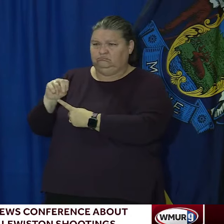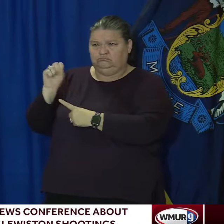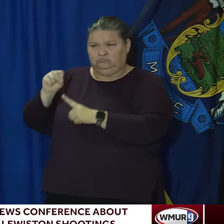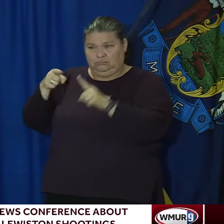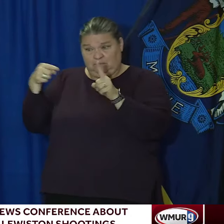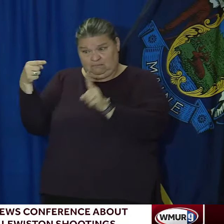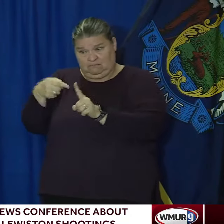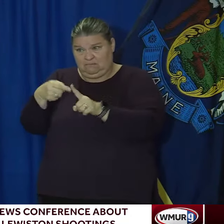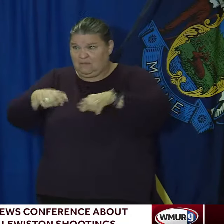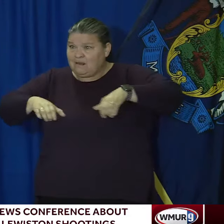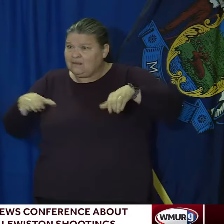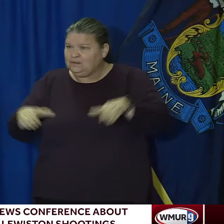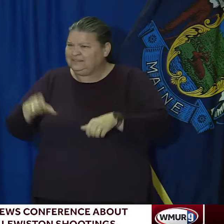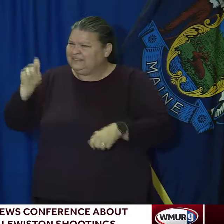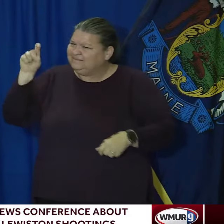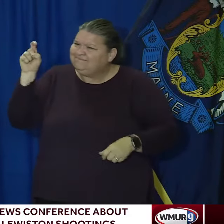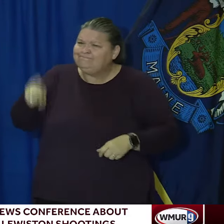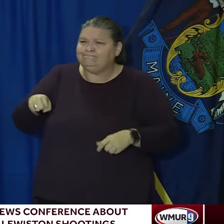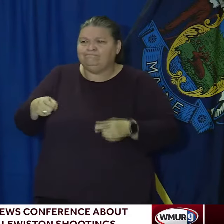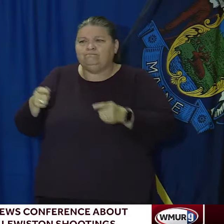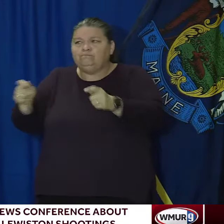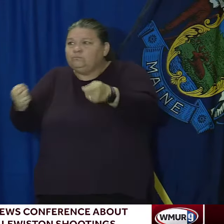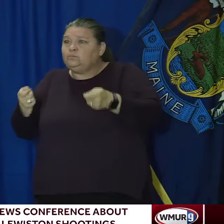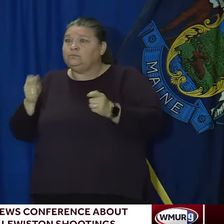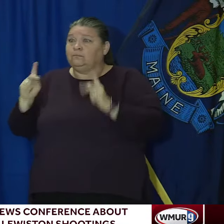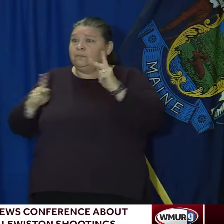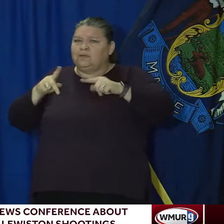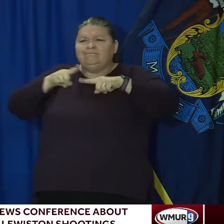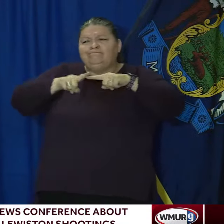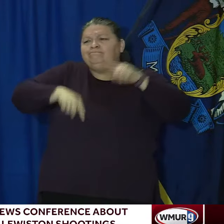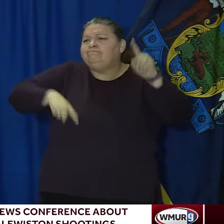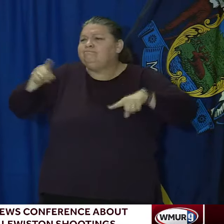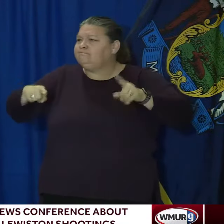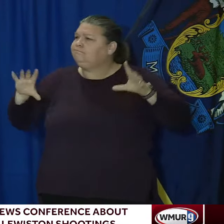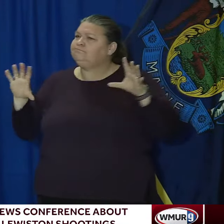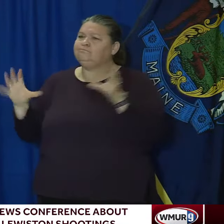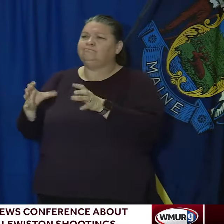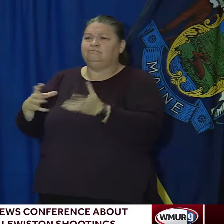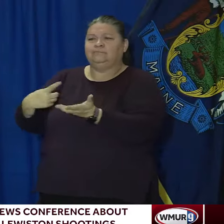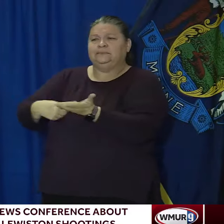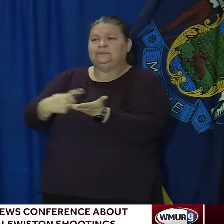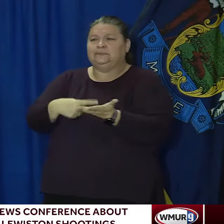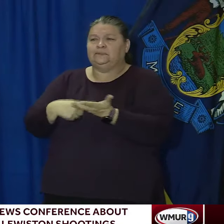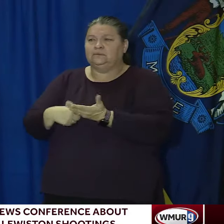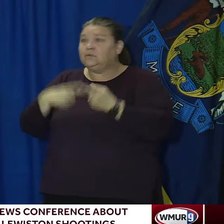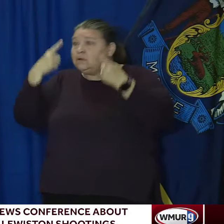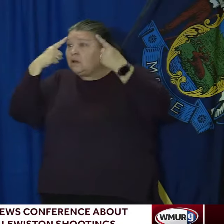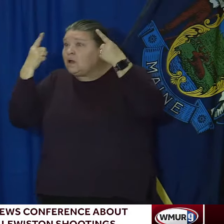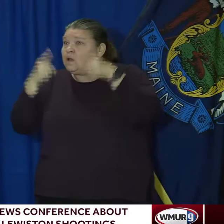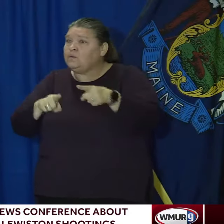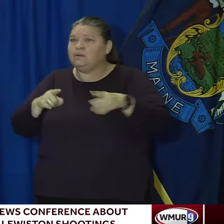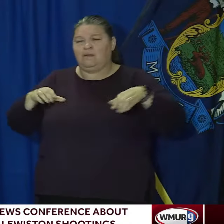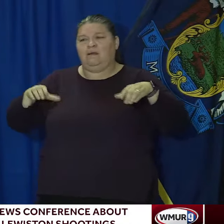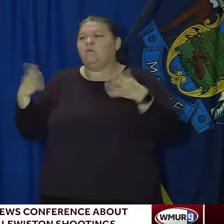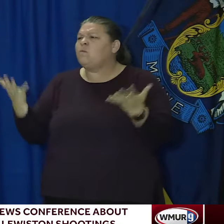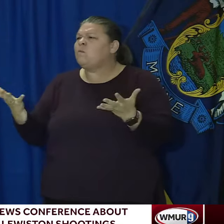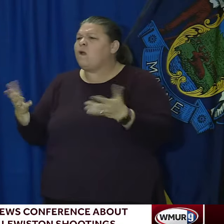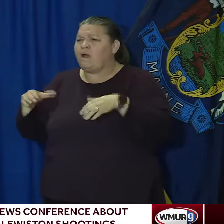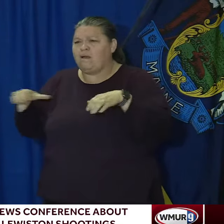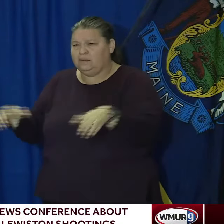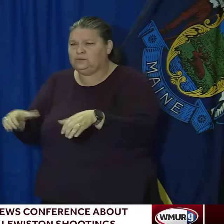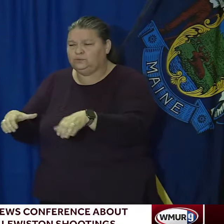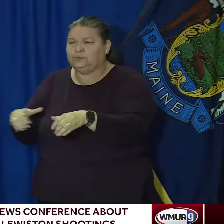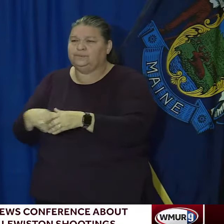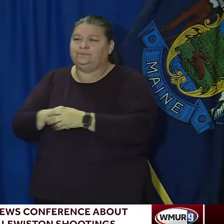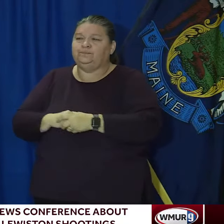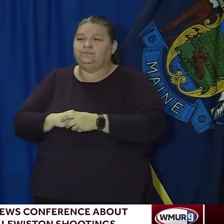among diverse voices. I'm not going to stand here today and tell you that I'm proposing XYZ, but I'm here to listen and to work